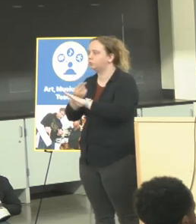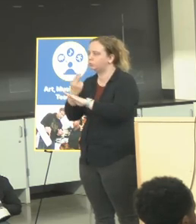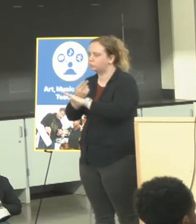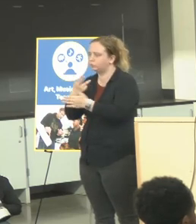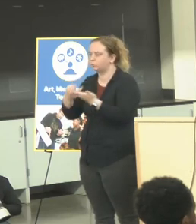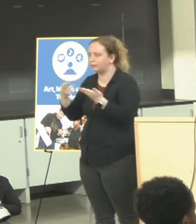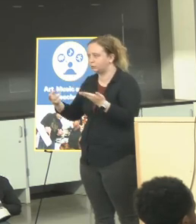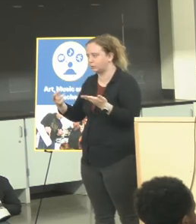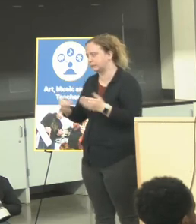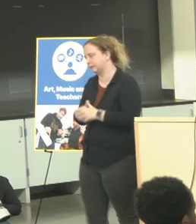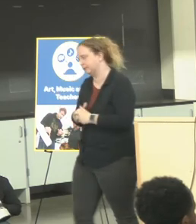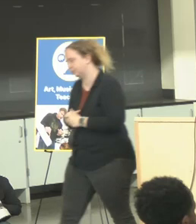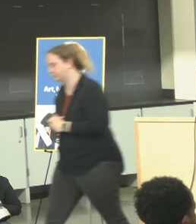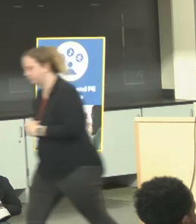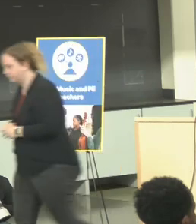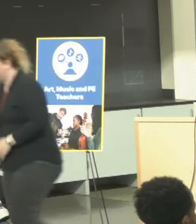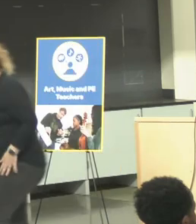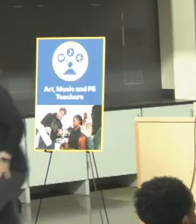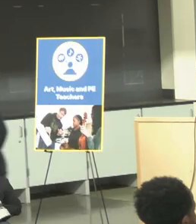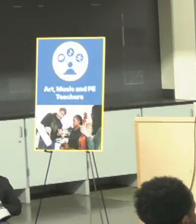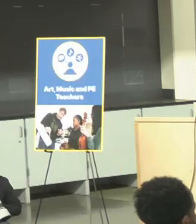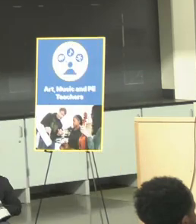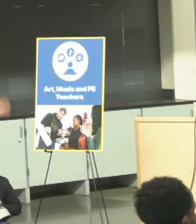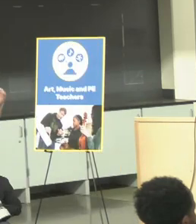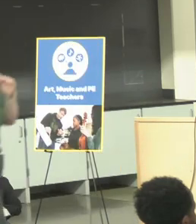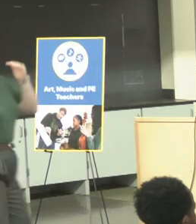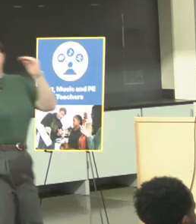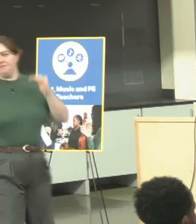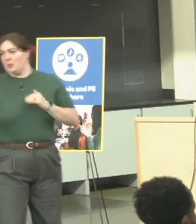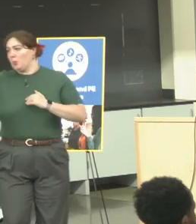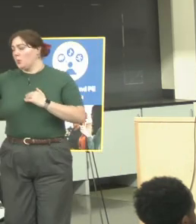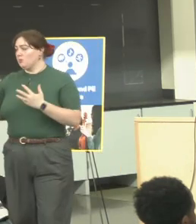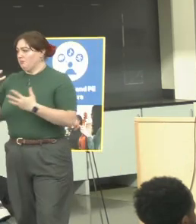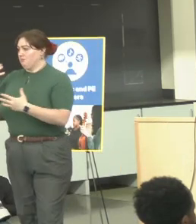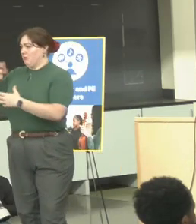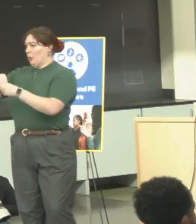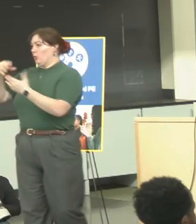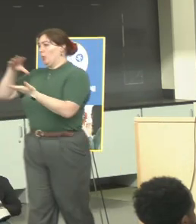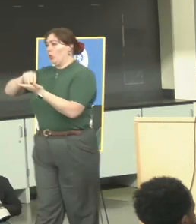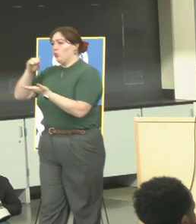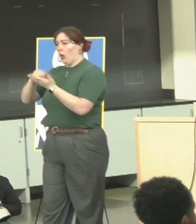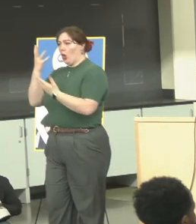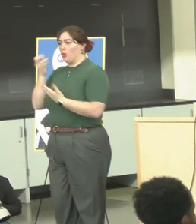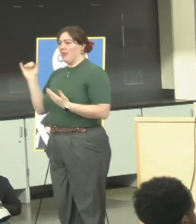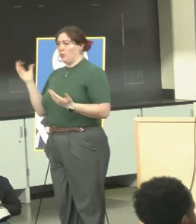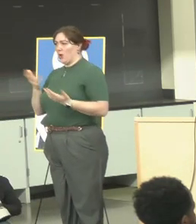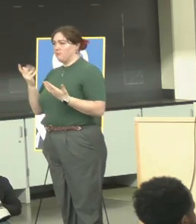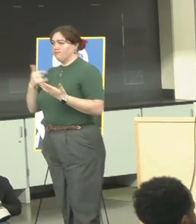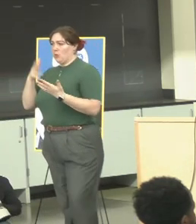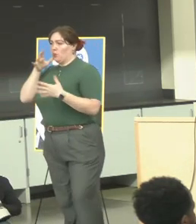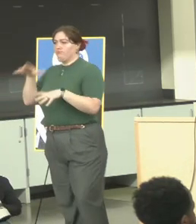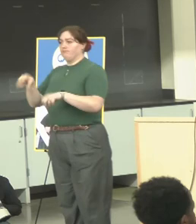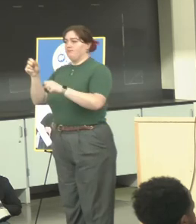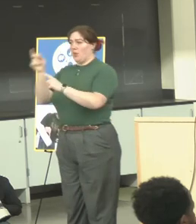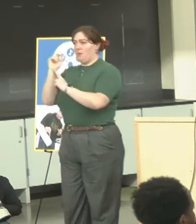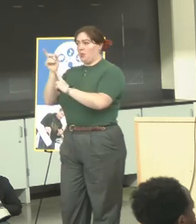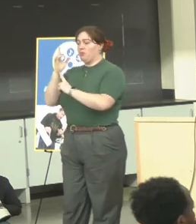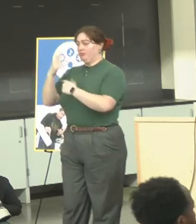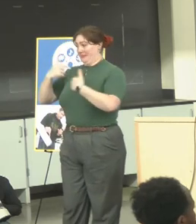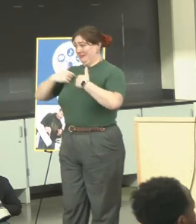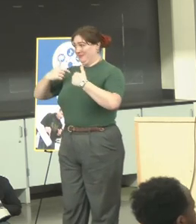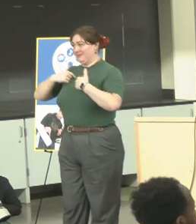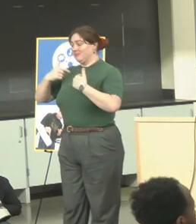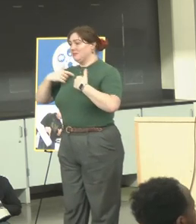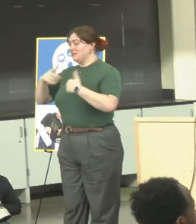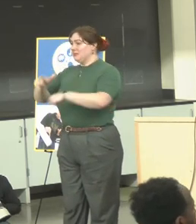Thank you. The next question, what does inclusive learning look like? And I'm going to take a moment. This is something, I've been a longtime middle and